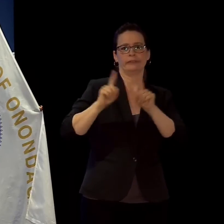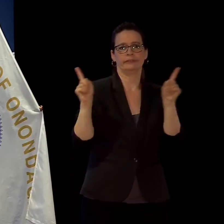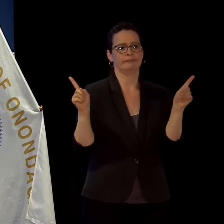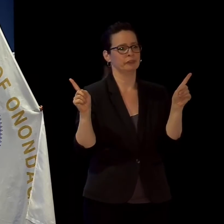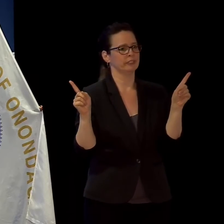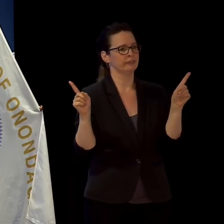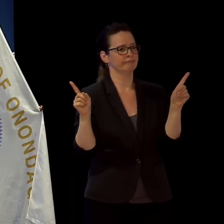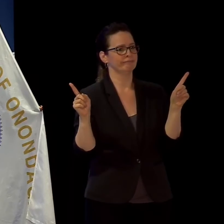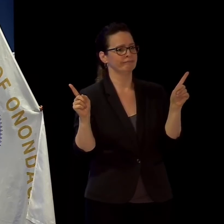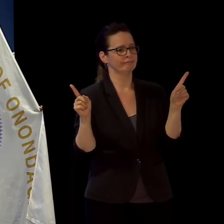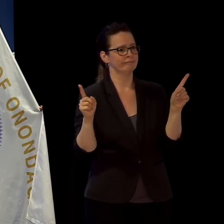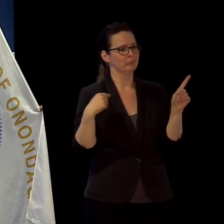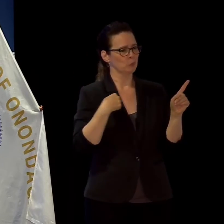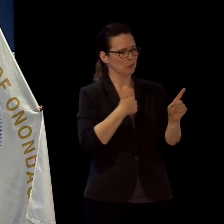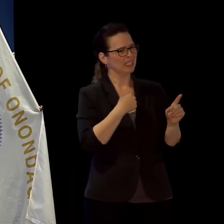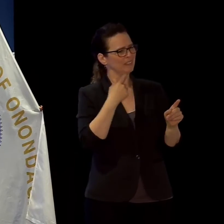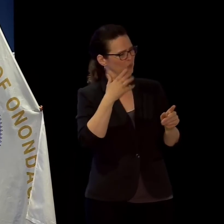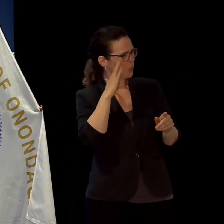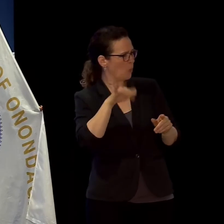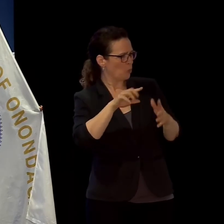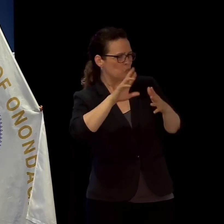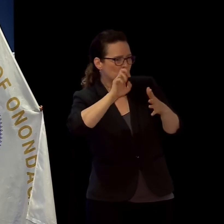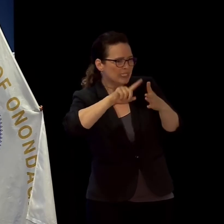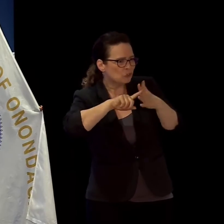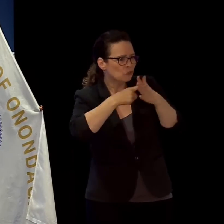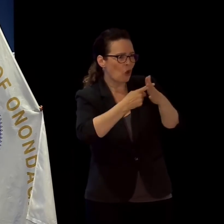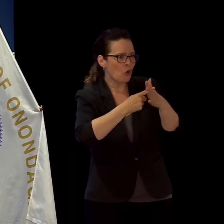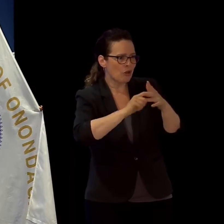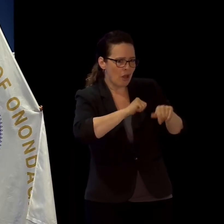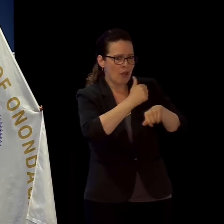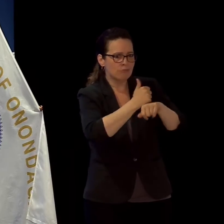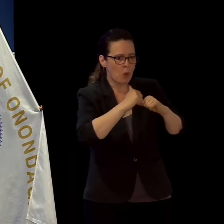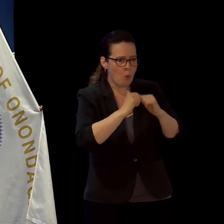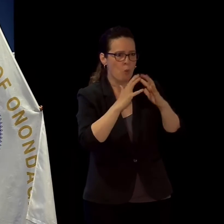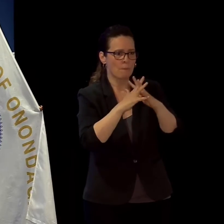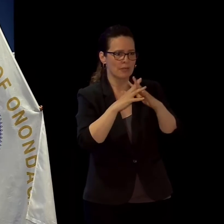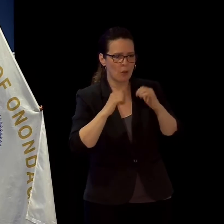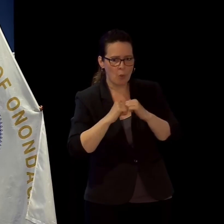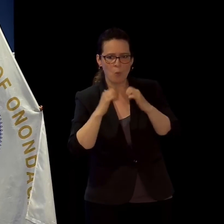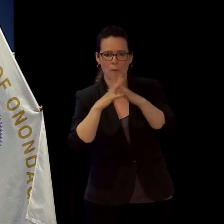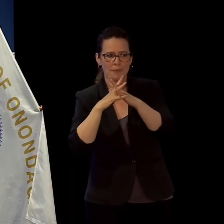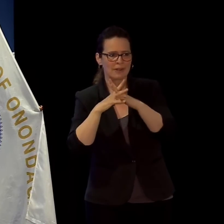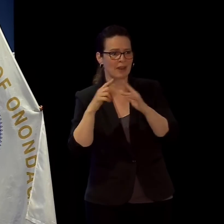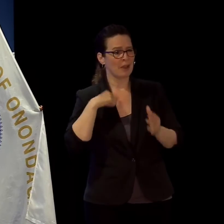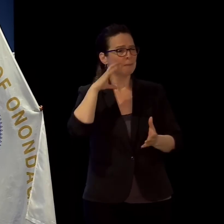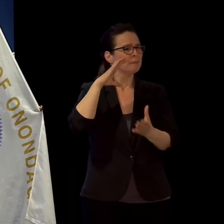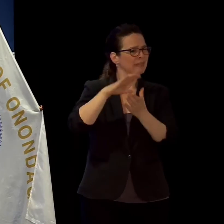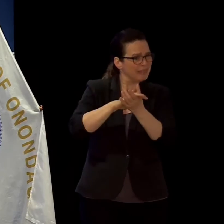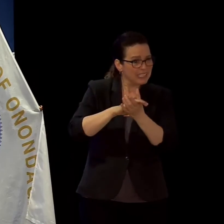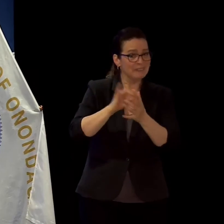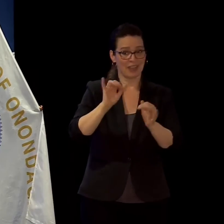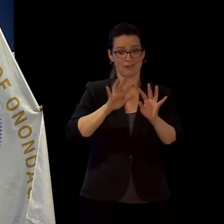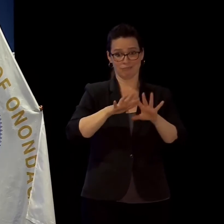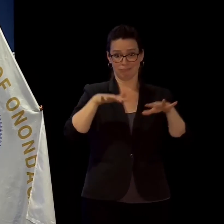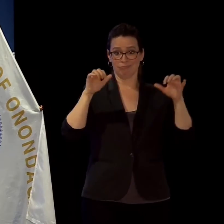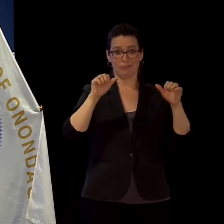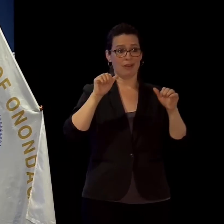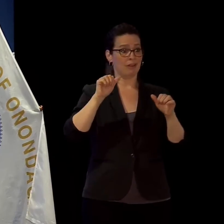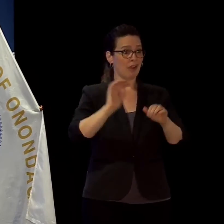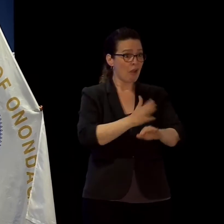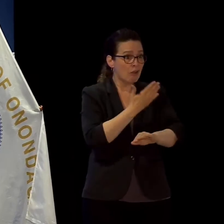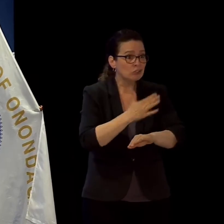the metrics are and you work towards those goals then. But I do believe we'll have an amphitheater season. Some of the, as Live